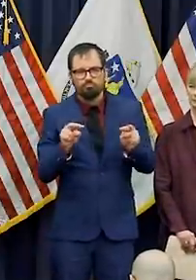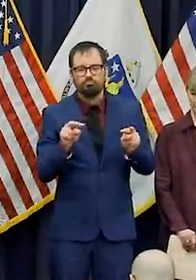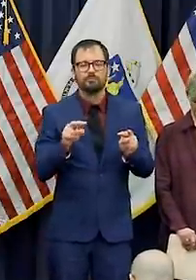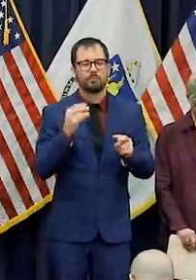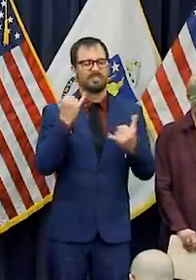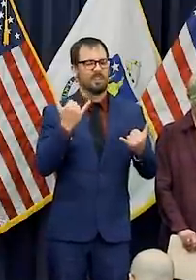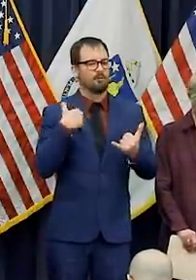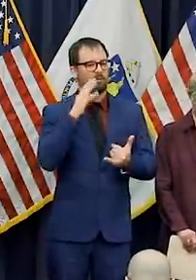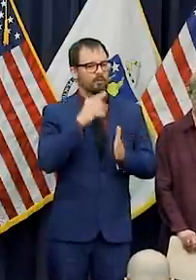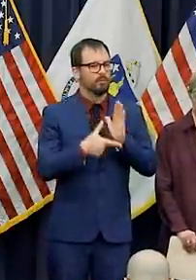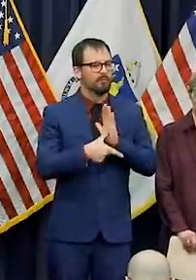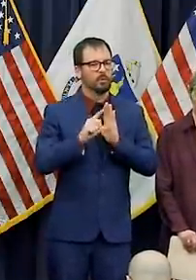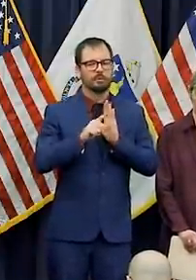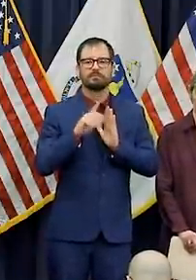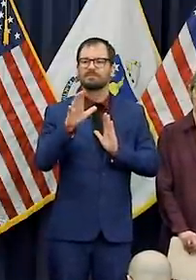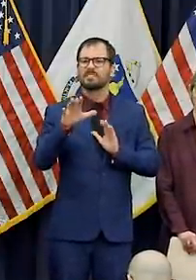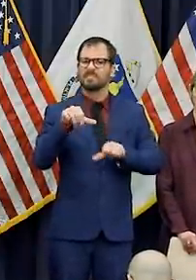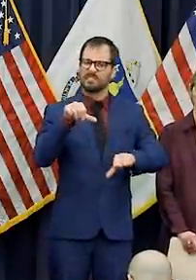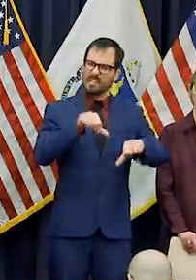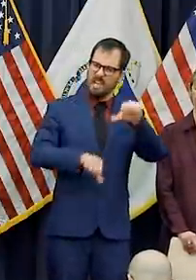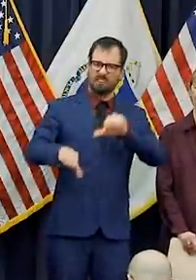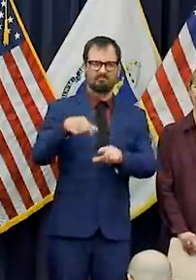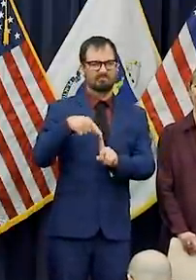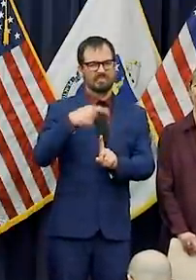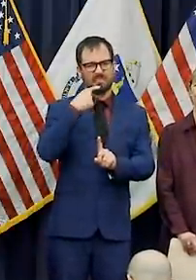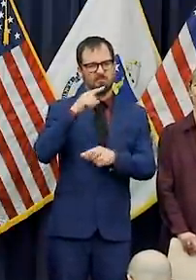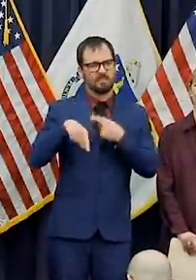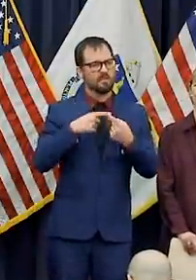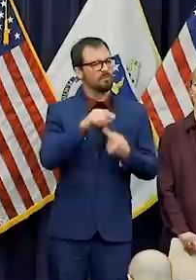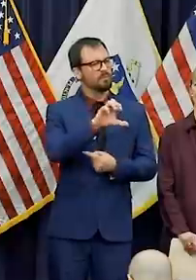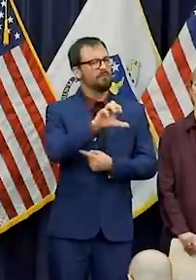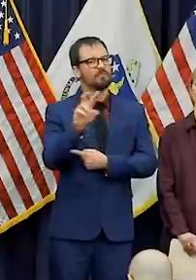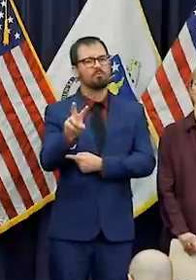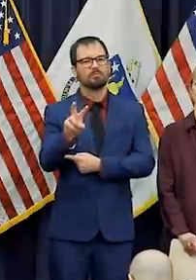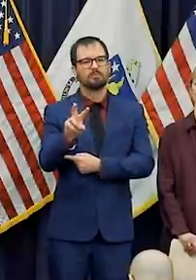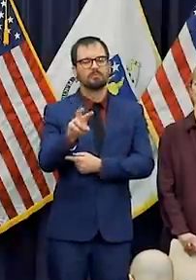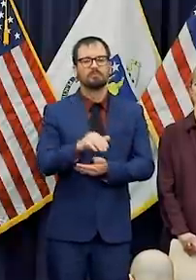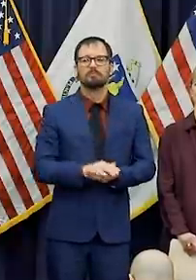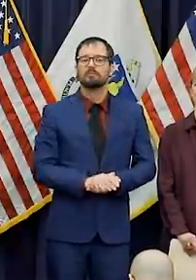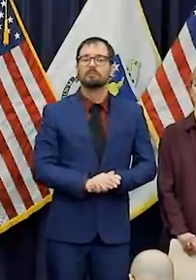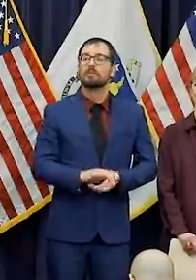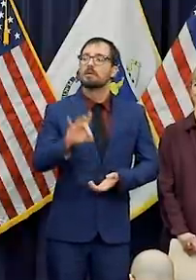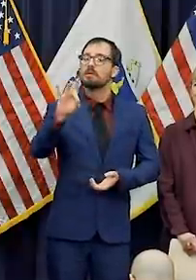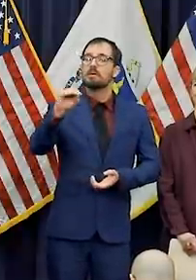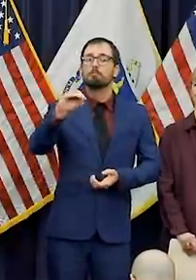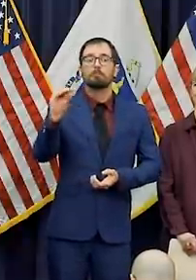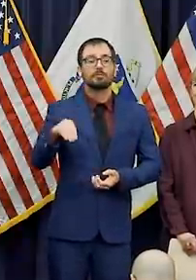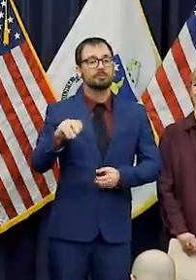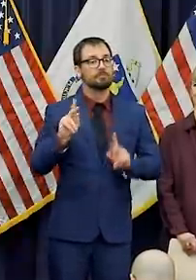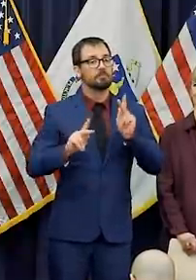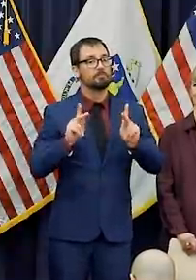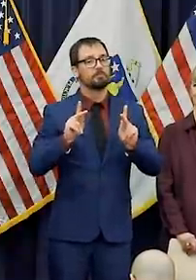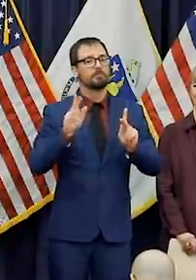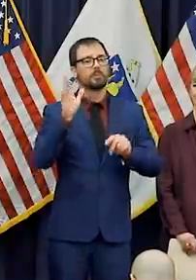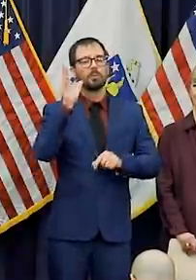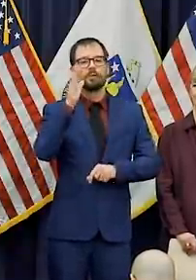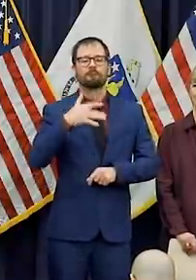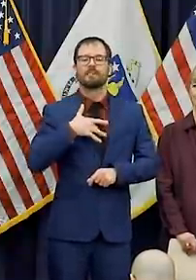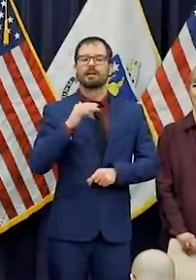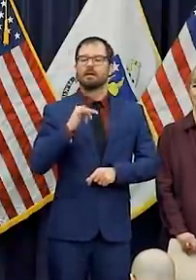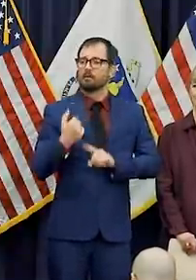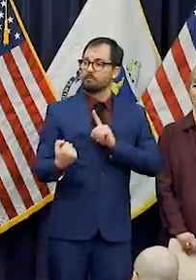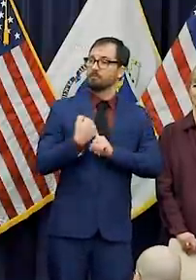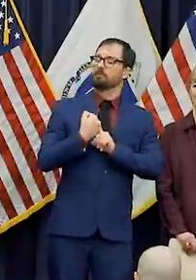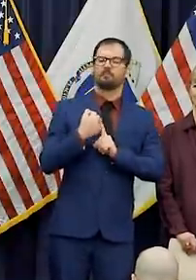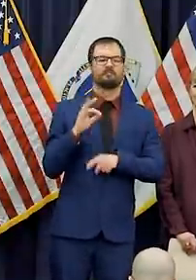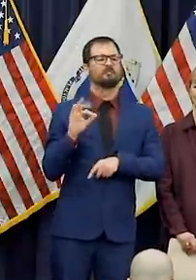vast majority of people, approximately 80% of the population, coronavirus would mostly feel like the flu. The